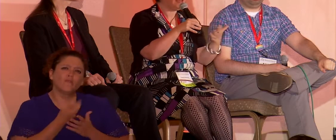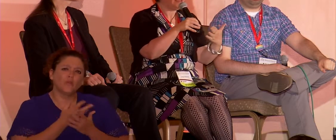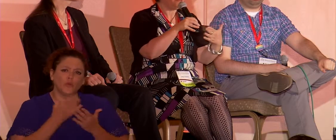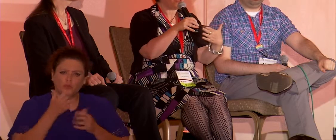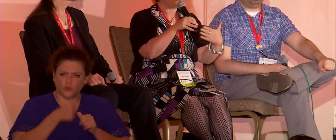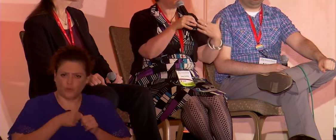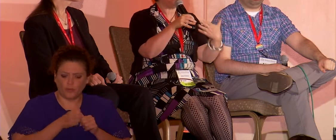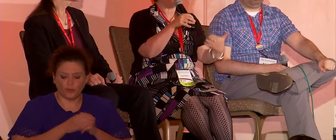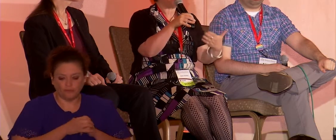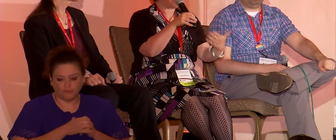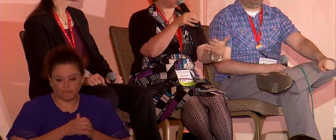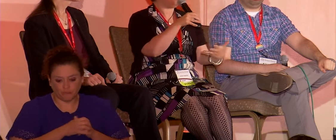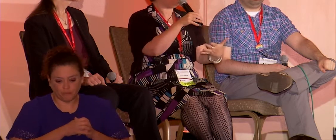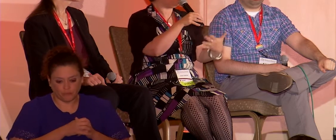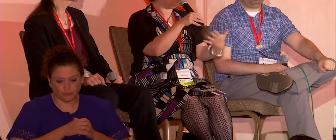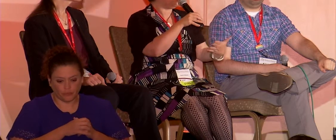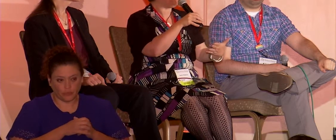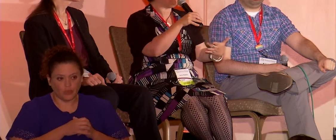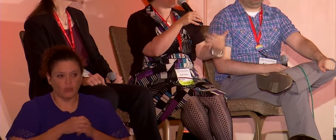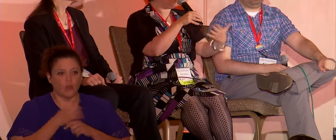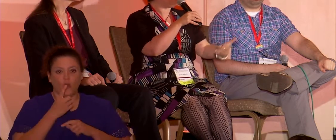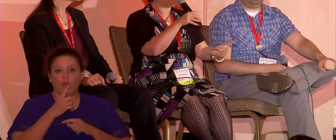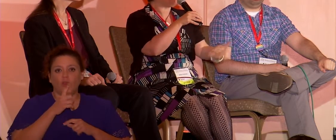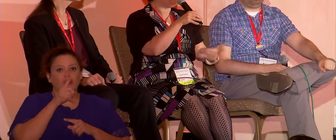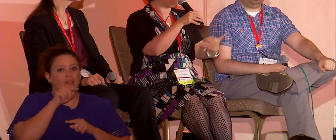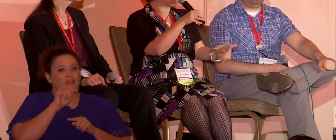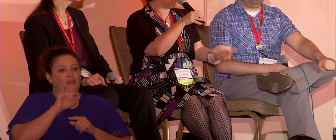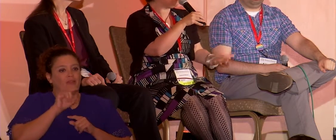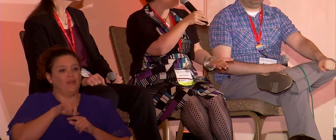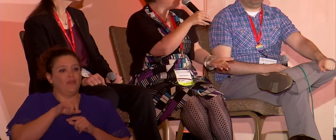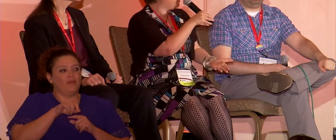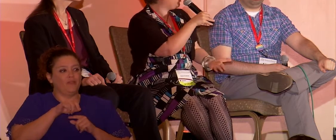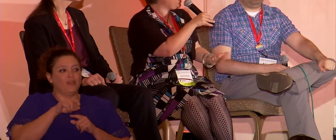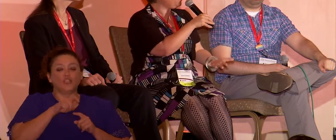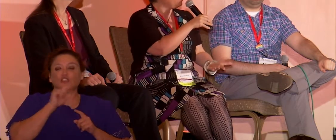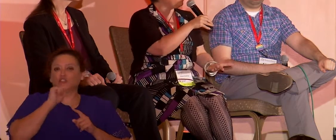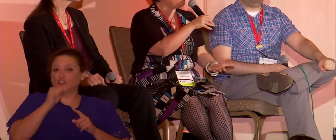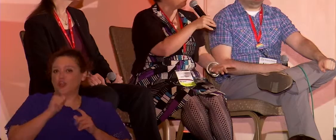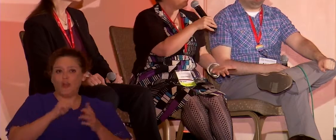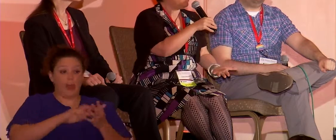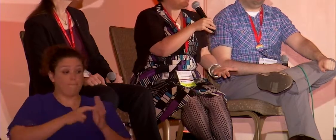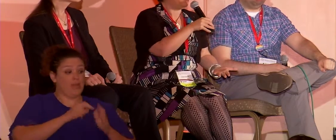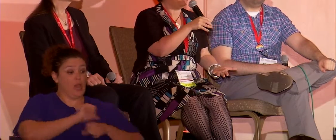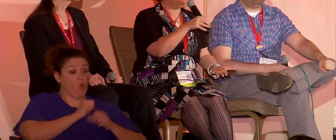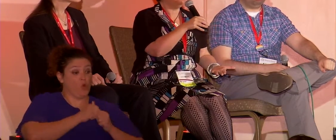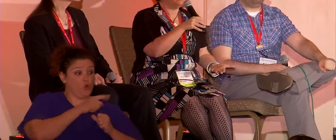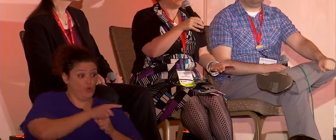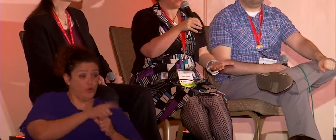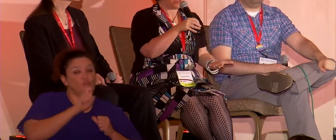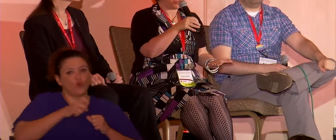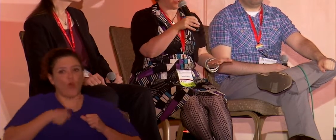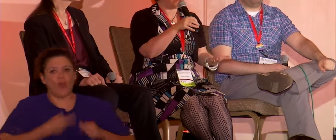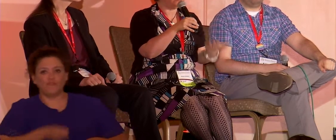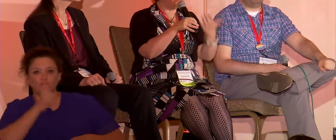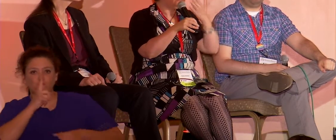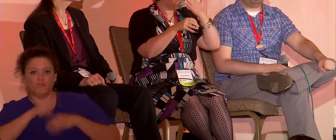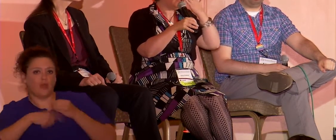One, that should never happen at the cost of atheists having to shut up about our atheism.